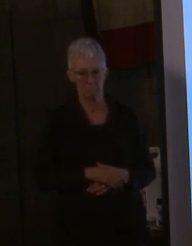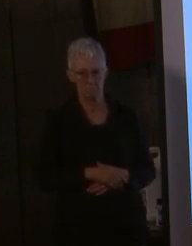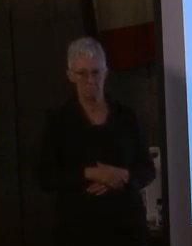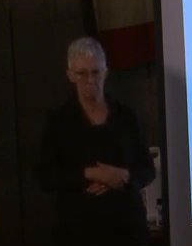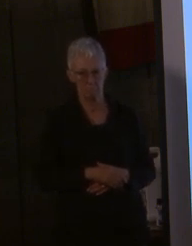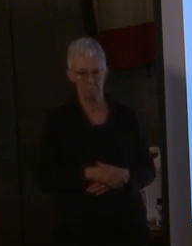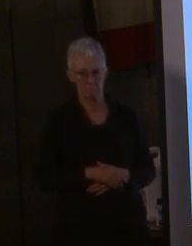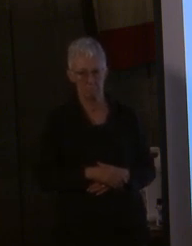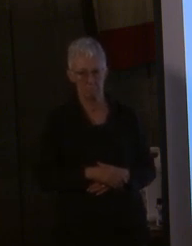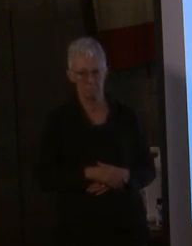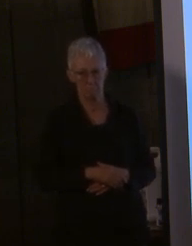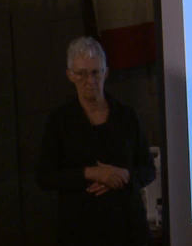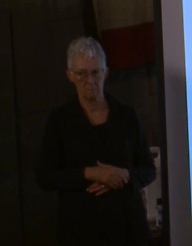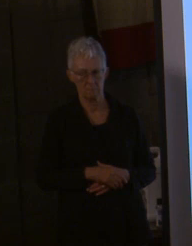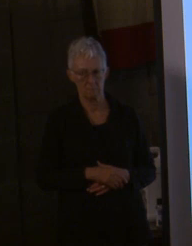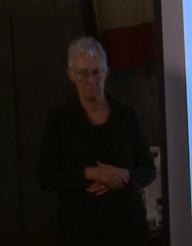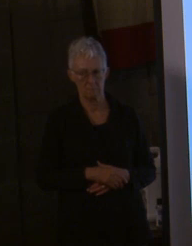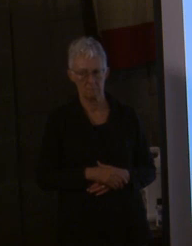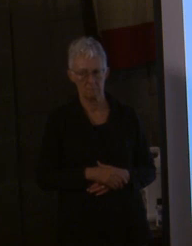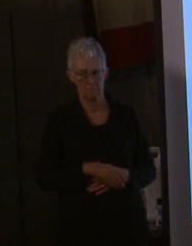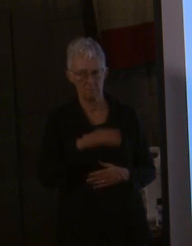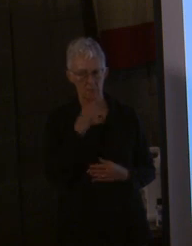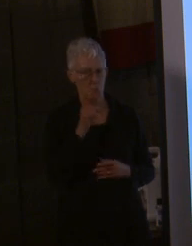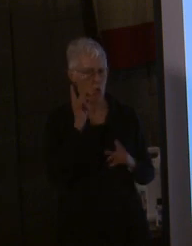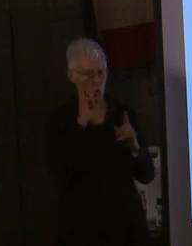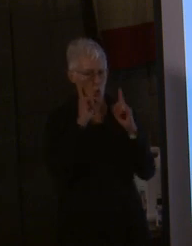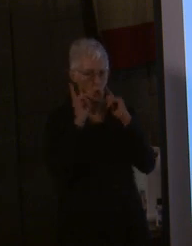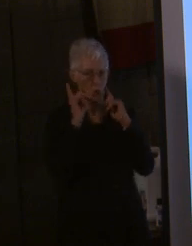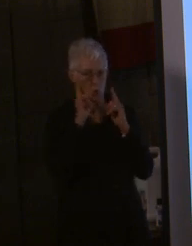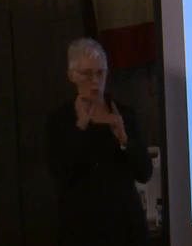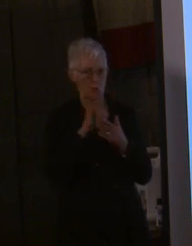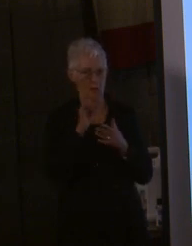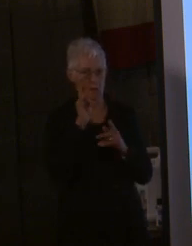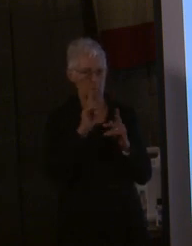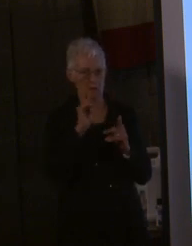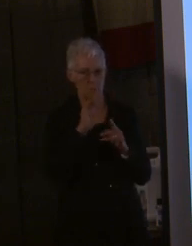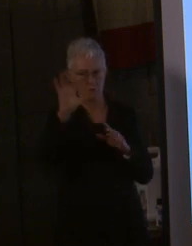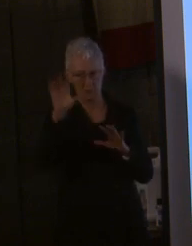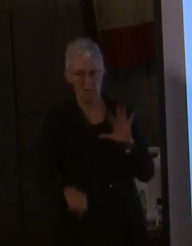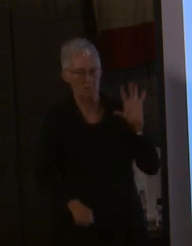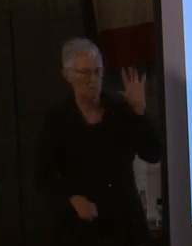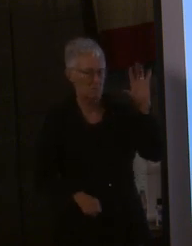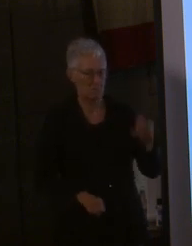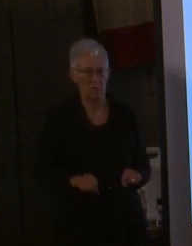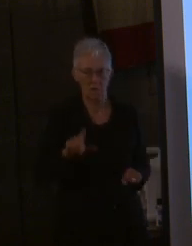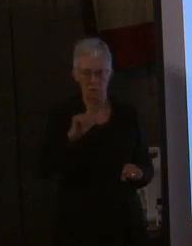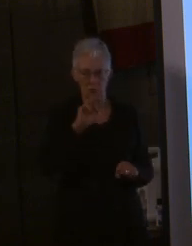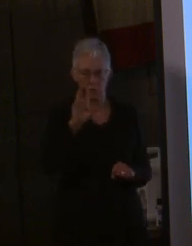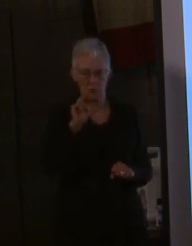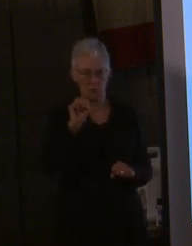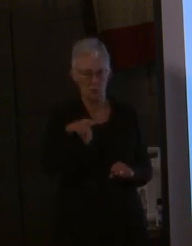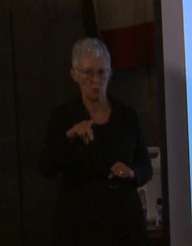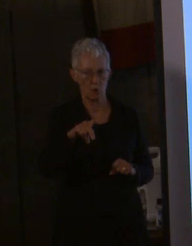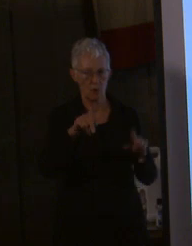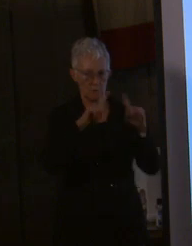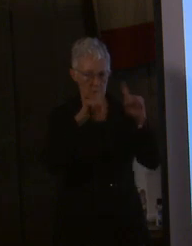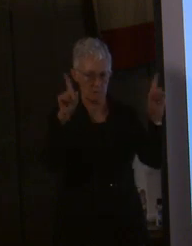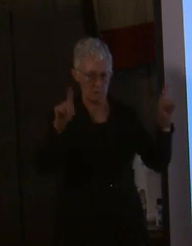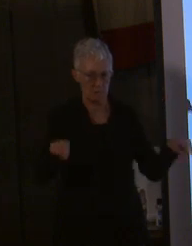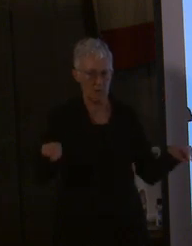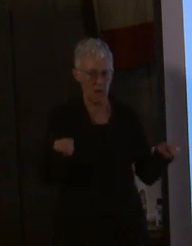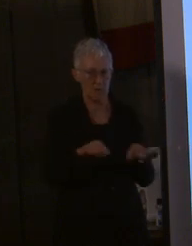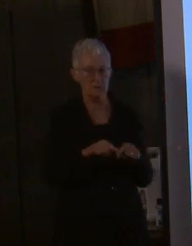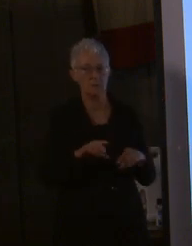Trump flags that have been vandalized. I guess their homes or some of the property has